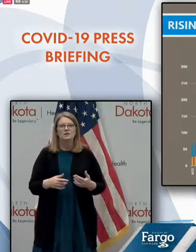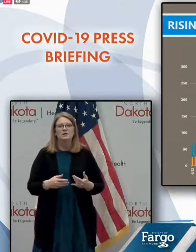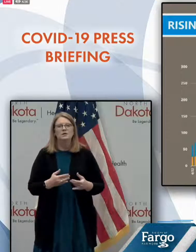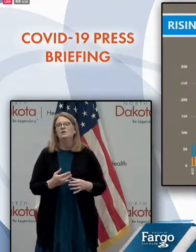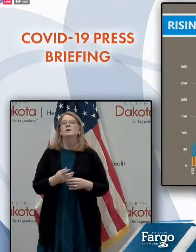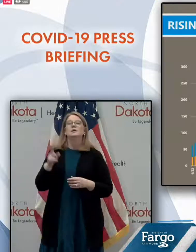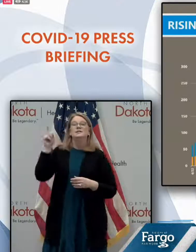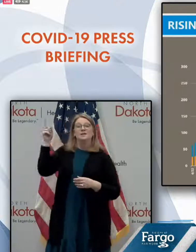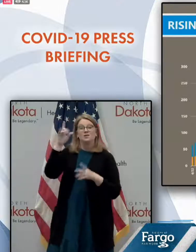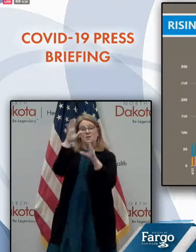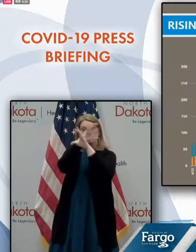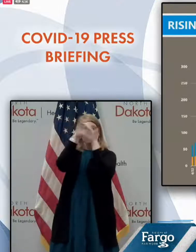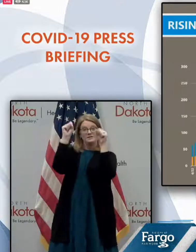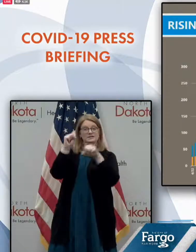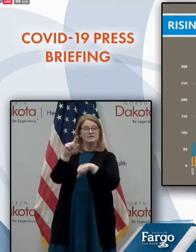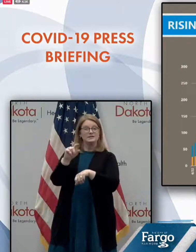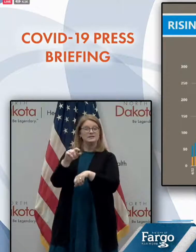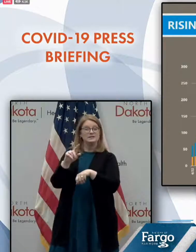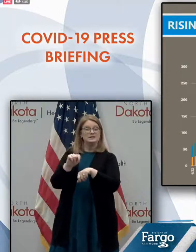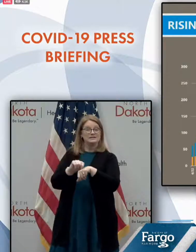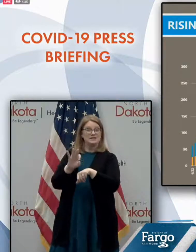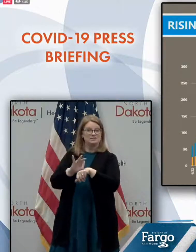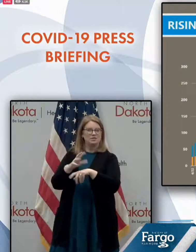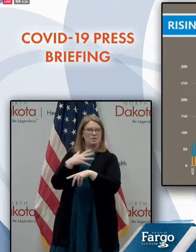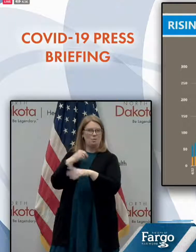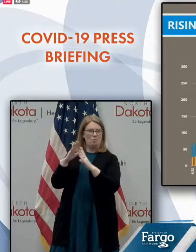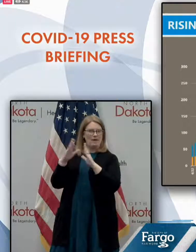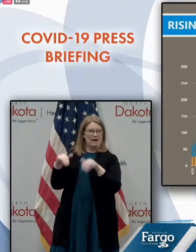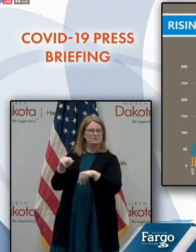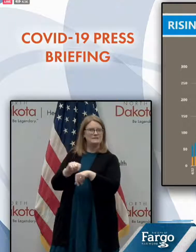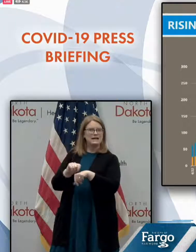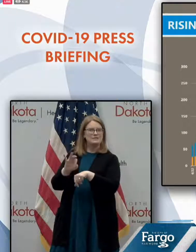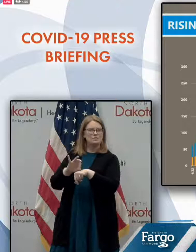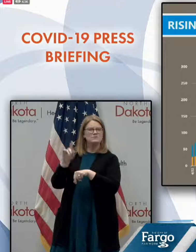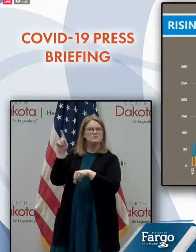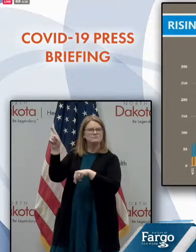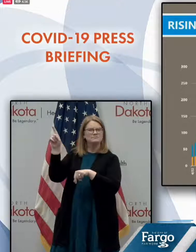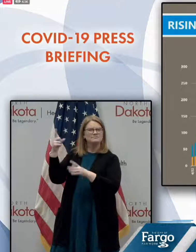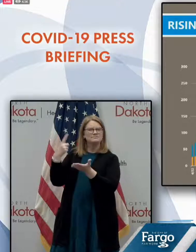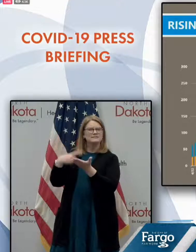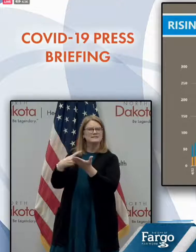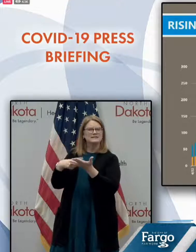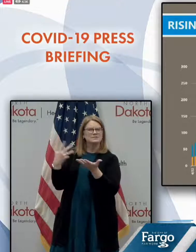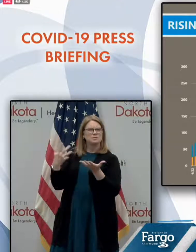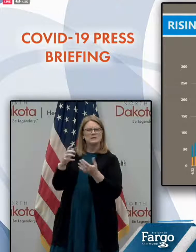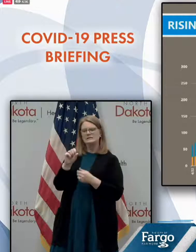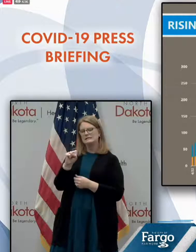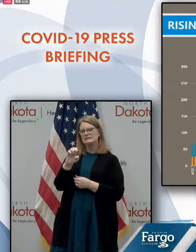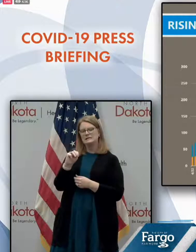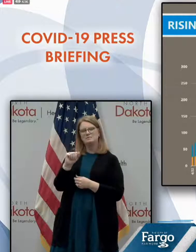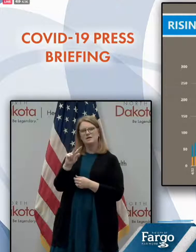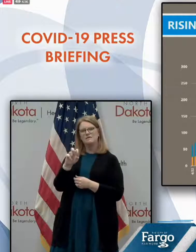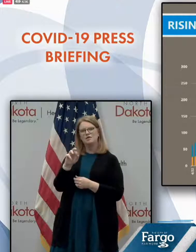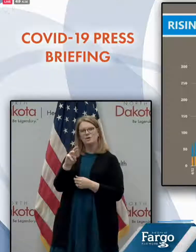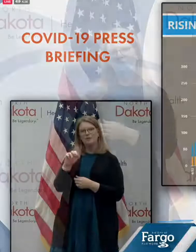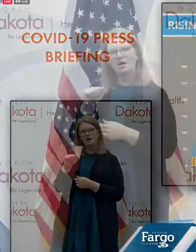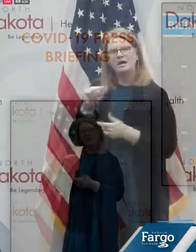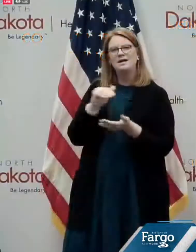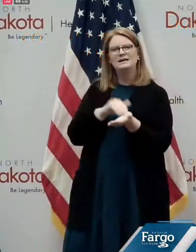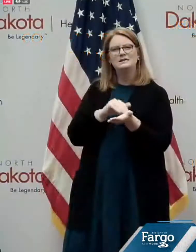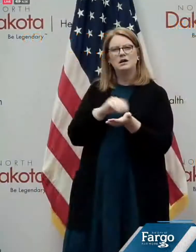task force today, the COVID White House task force today, they talked about Seema Verma and Dr.